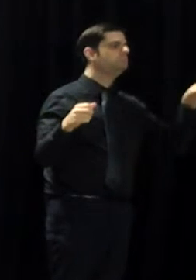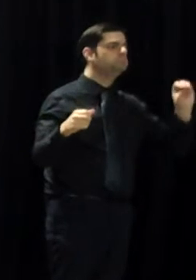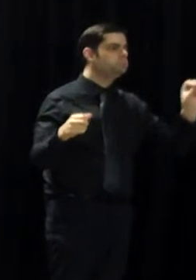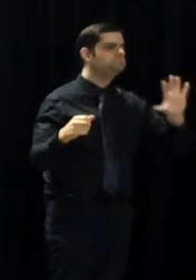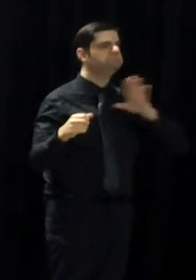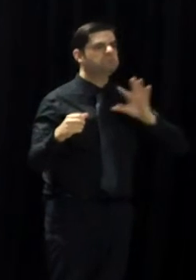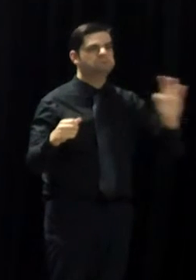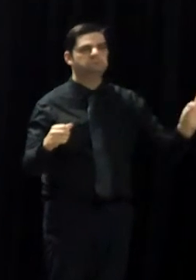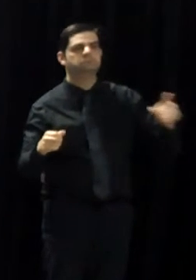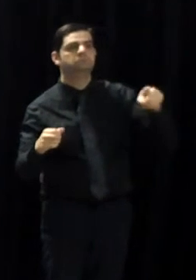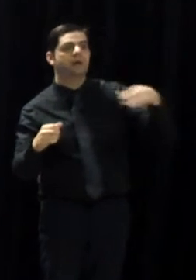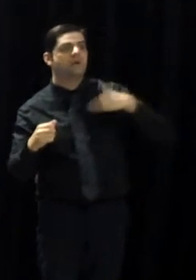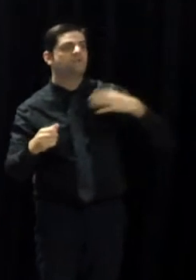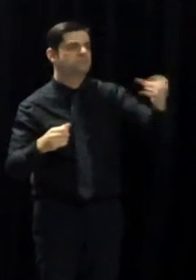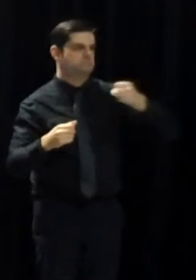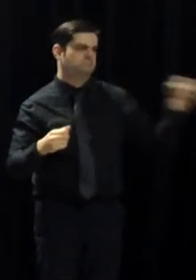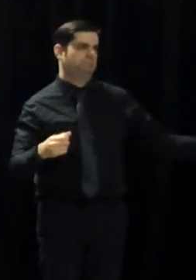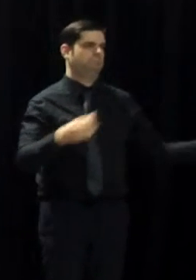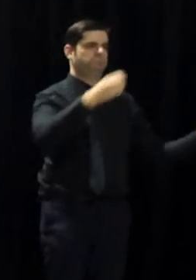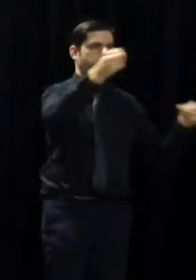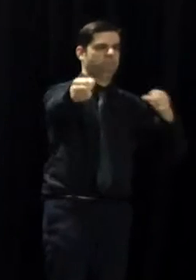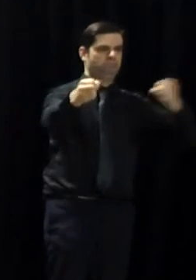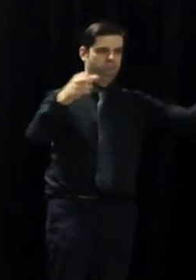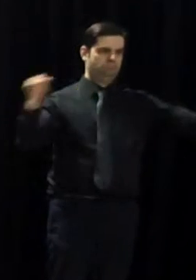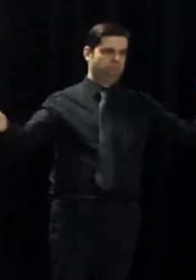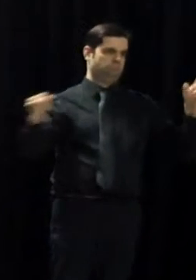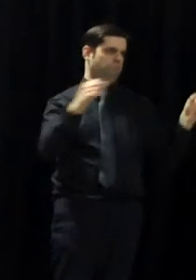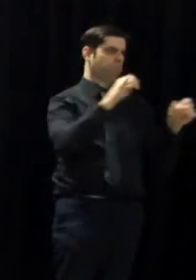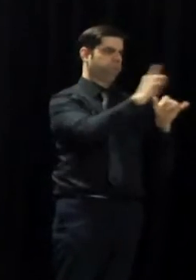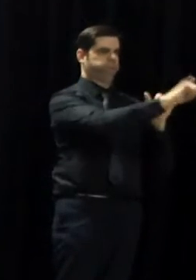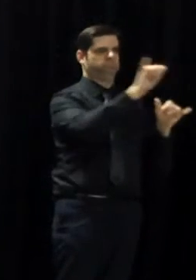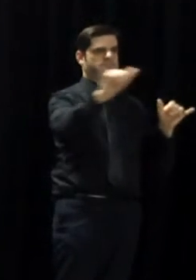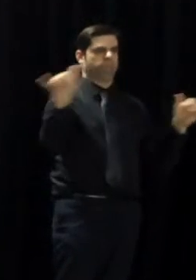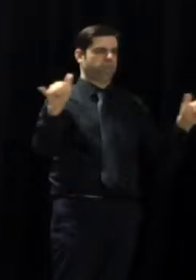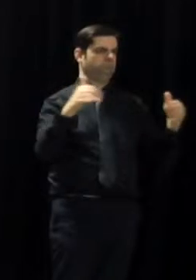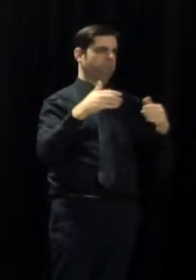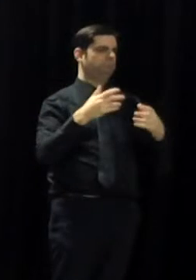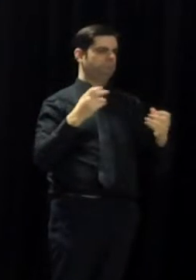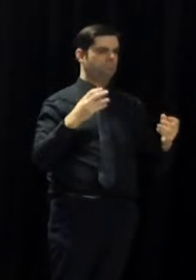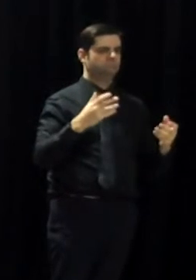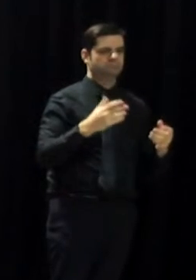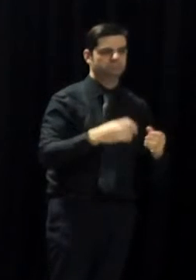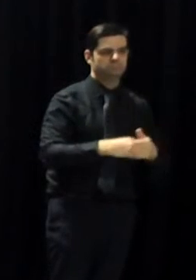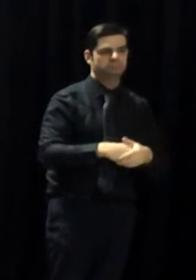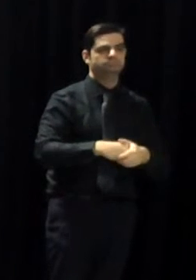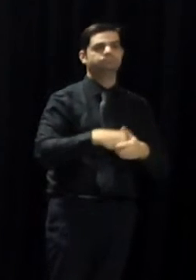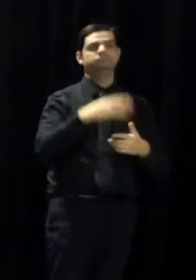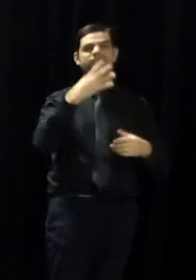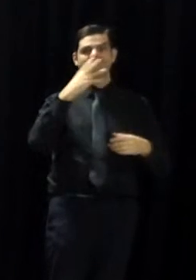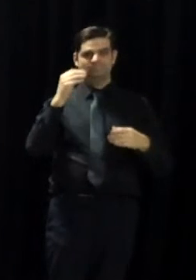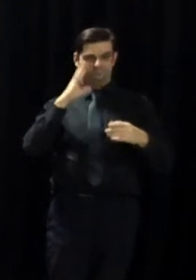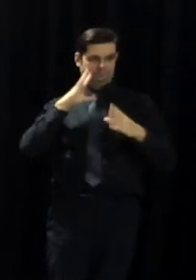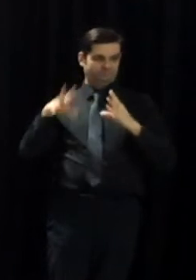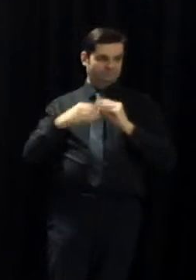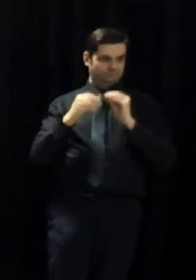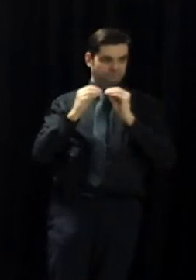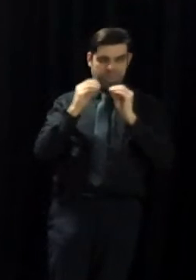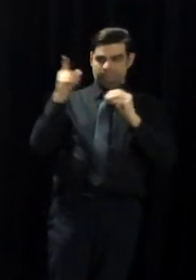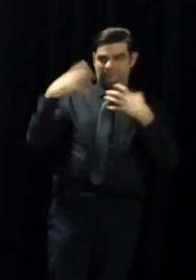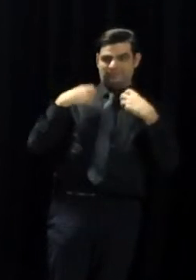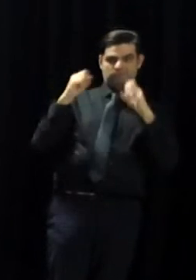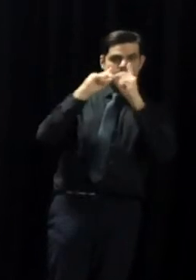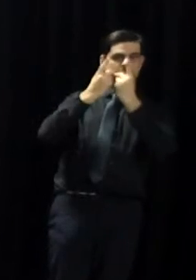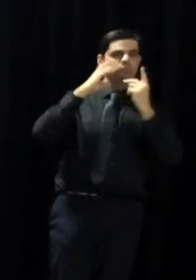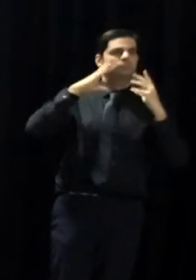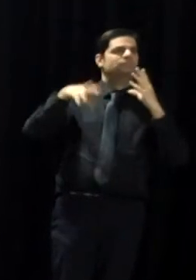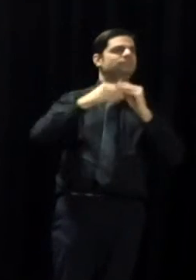investigators into the health department, we're getting caught up and we're starting to get to that 24-hour turn time. We expect